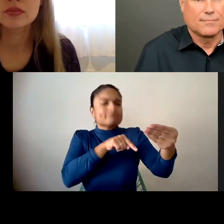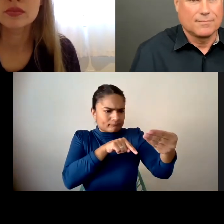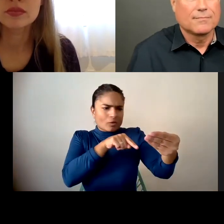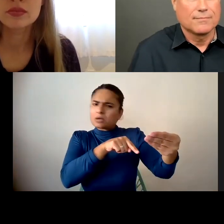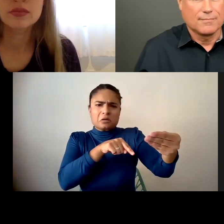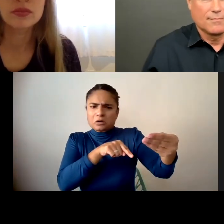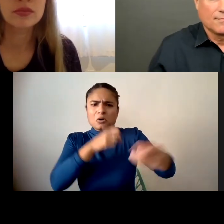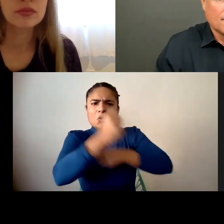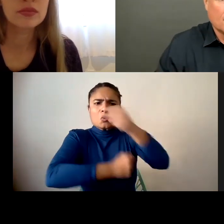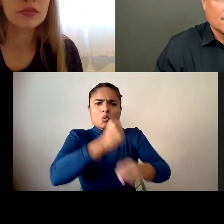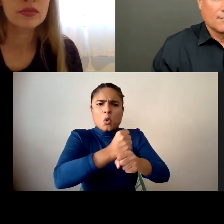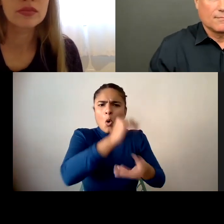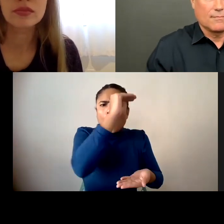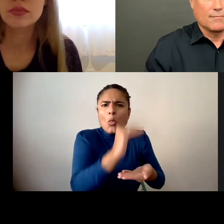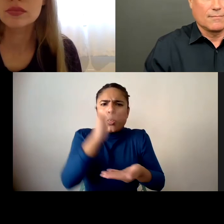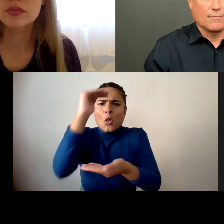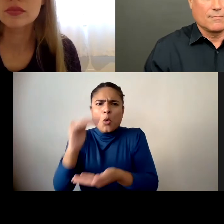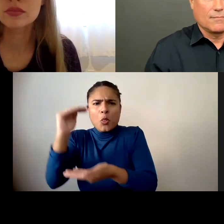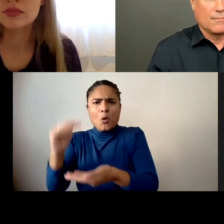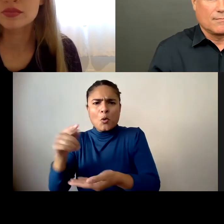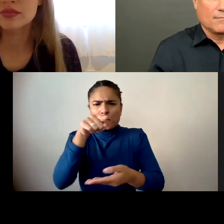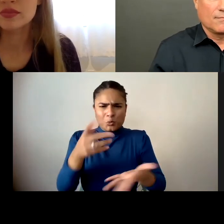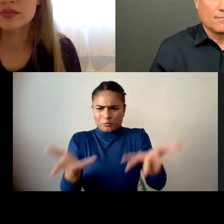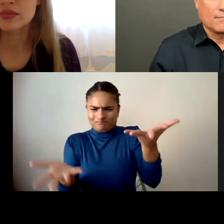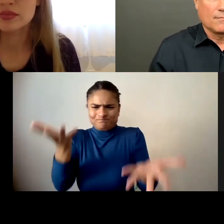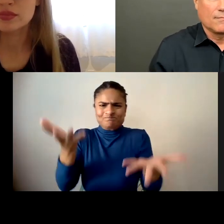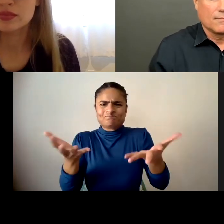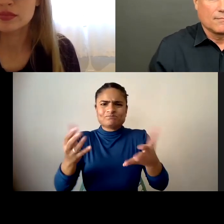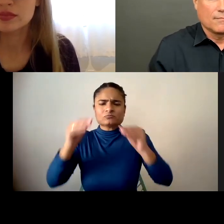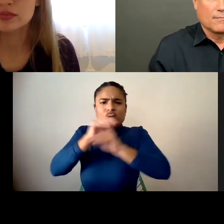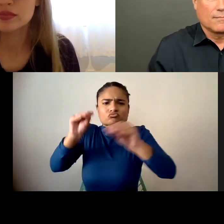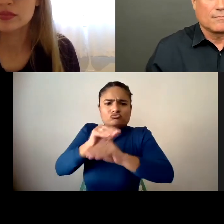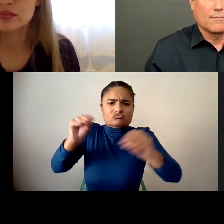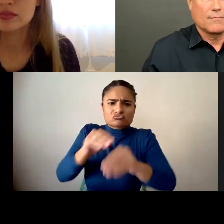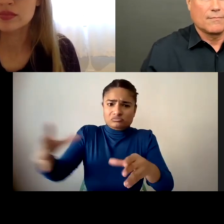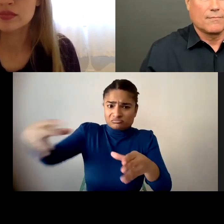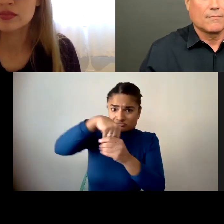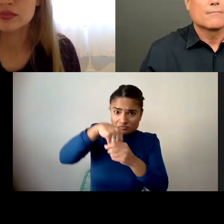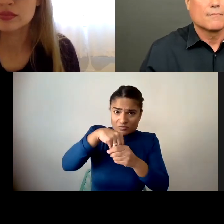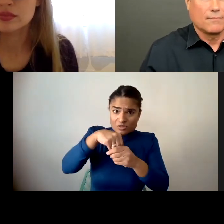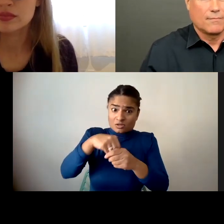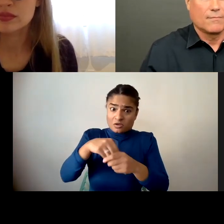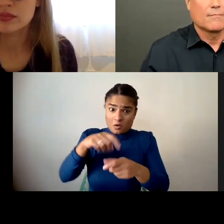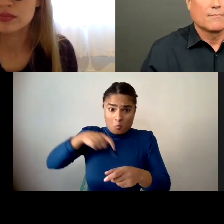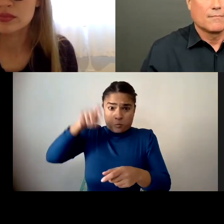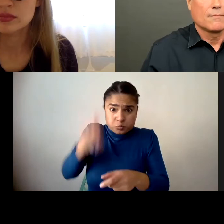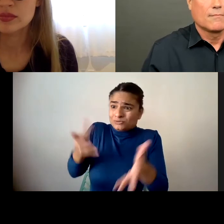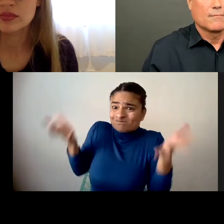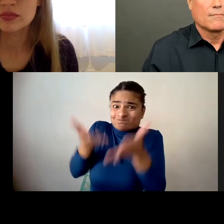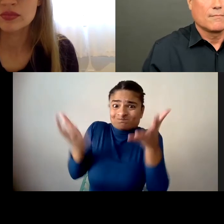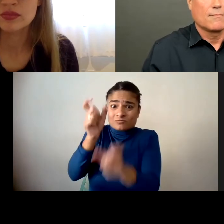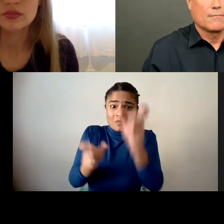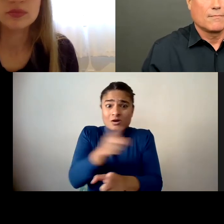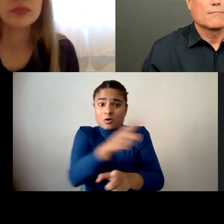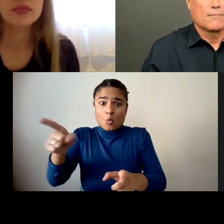training or something like that in order to encourage deaf interpreters and also